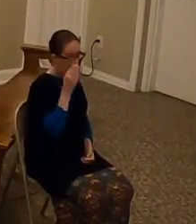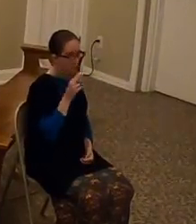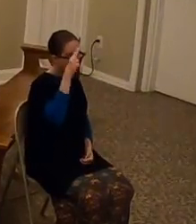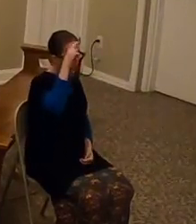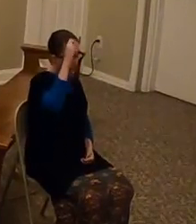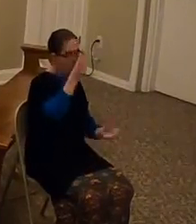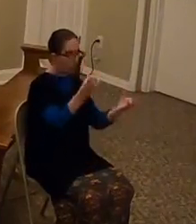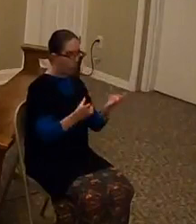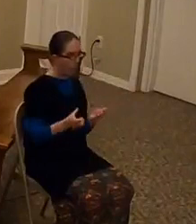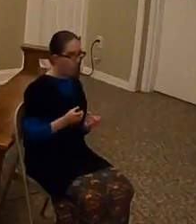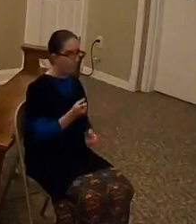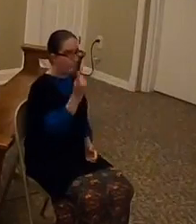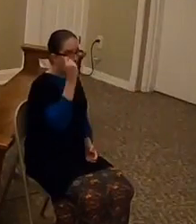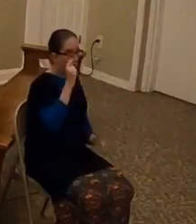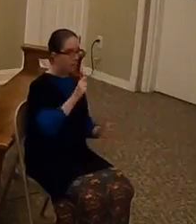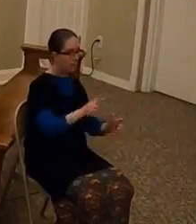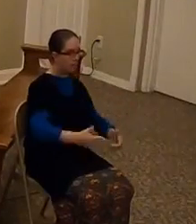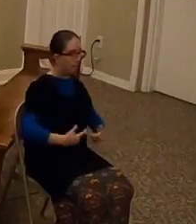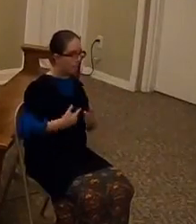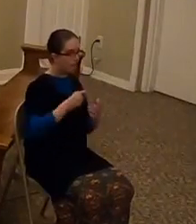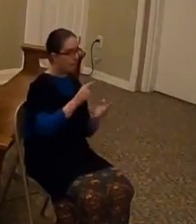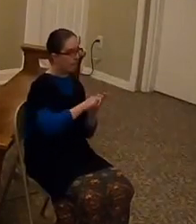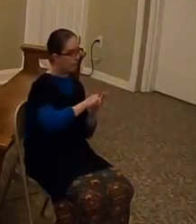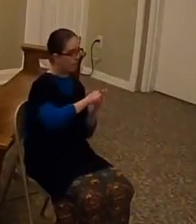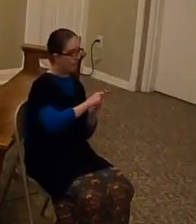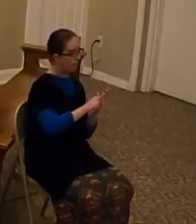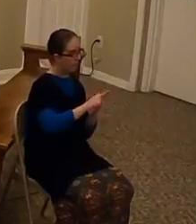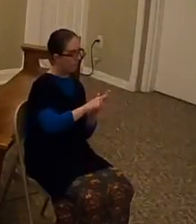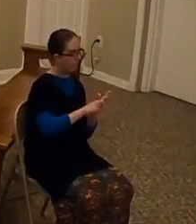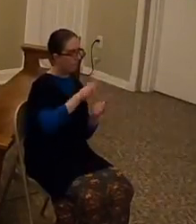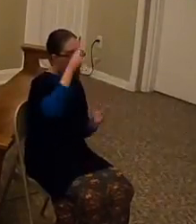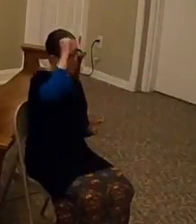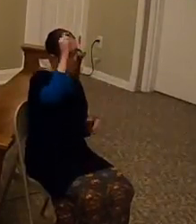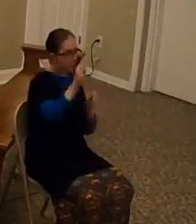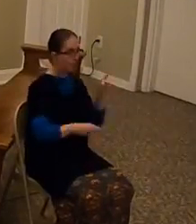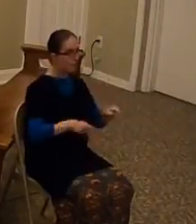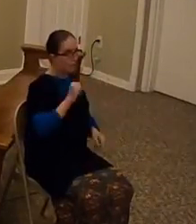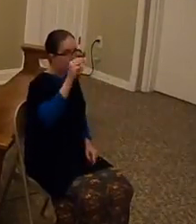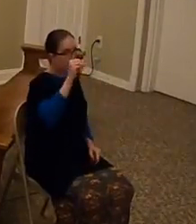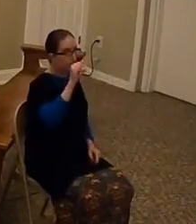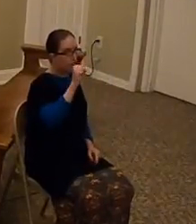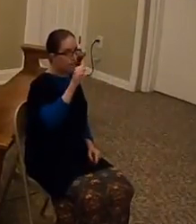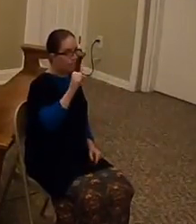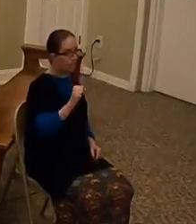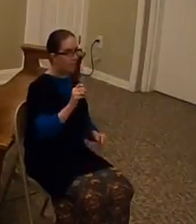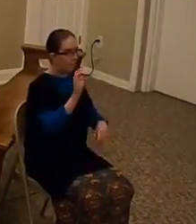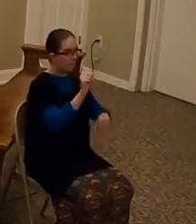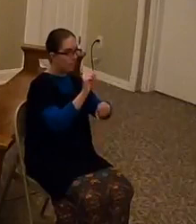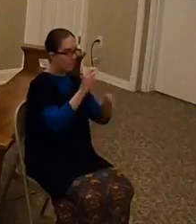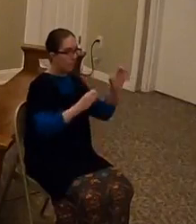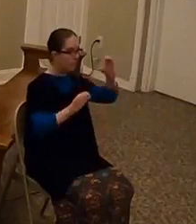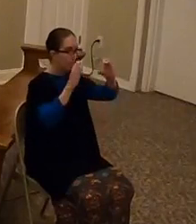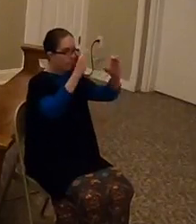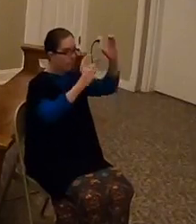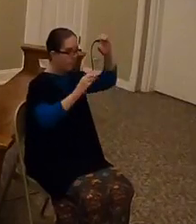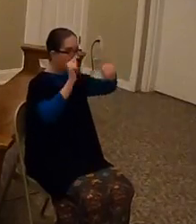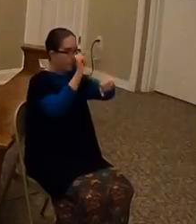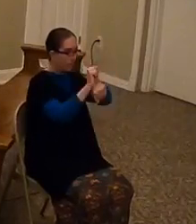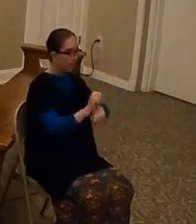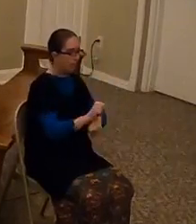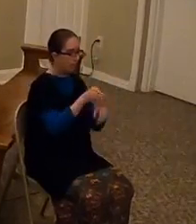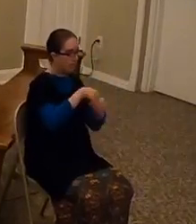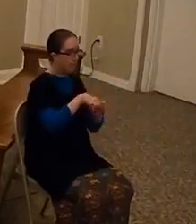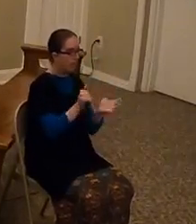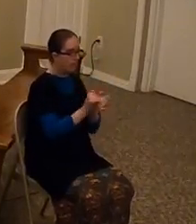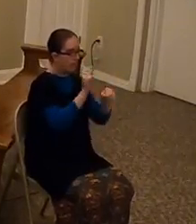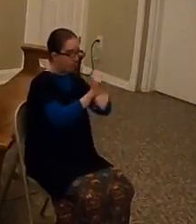He wanted to come and dwell in the midst of His people. And so Moses built a tabernacle, and in